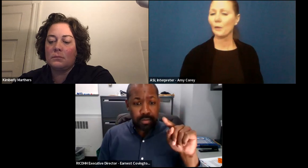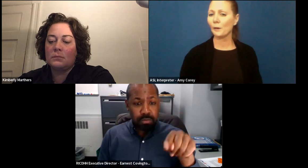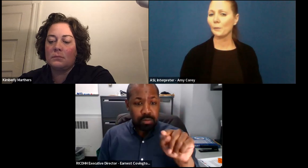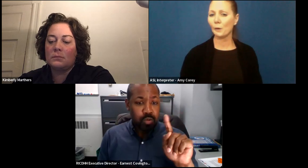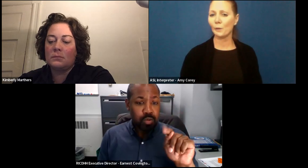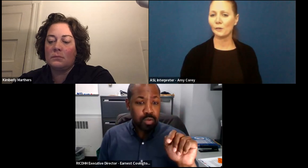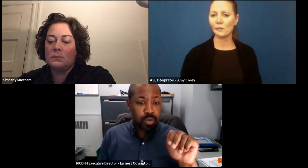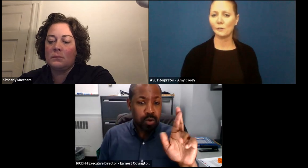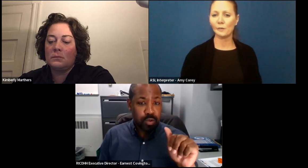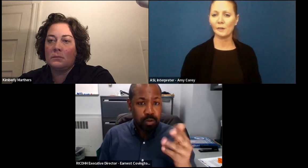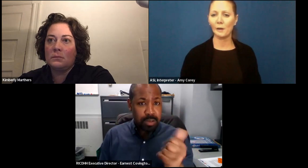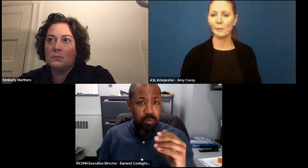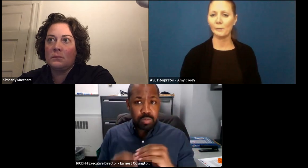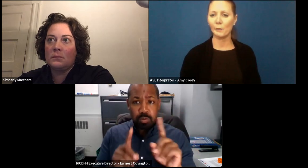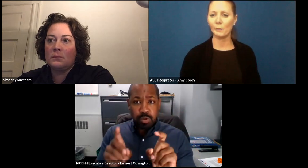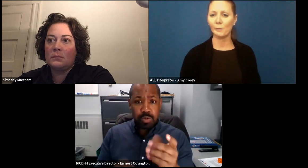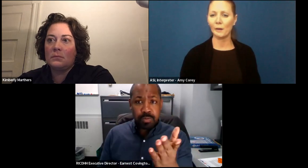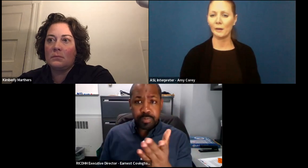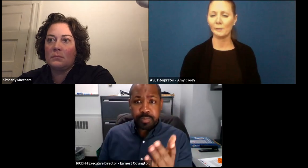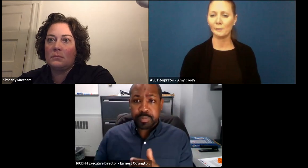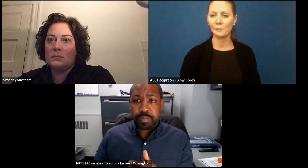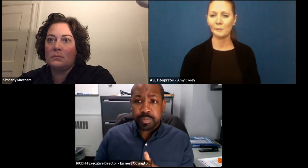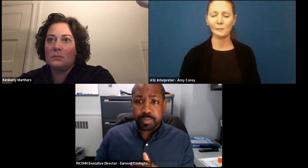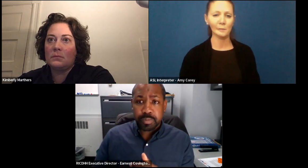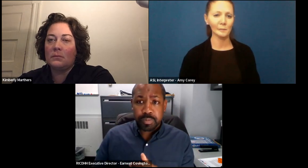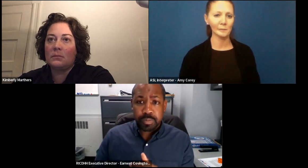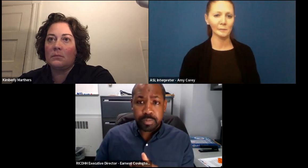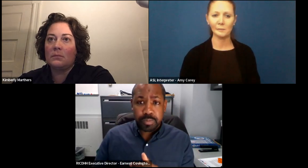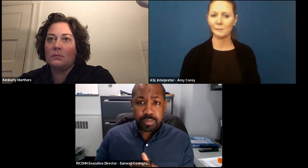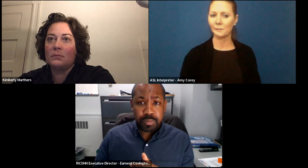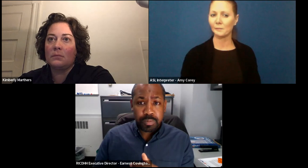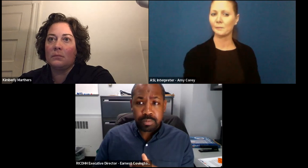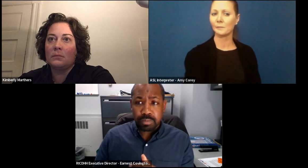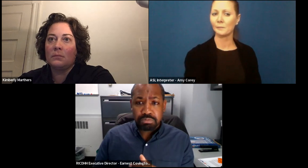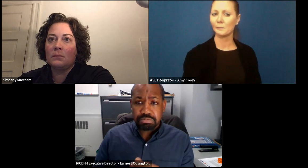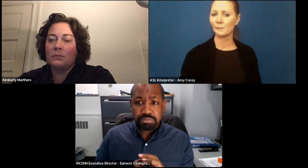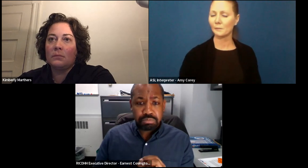Are there any more questions for Tara before we move on?